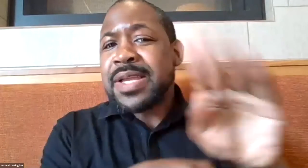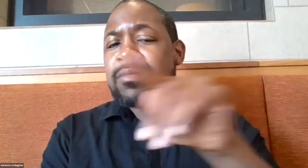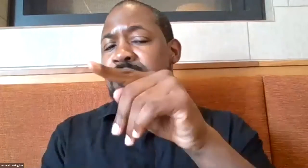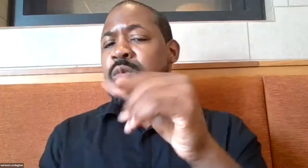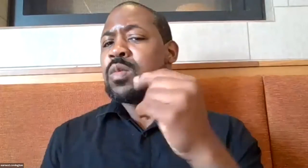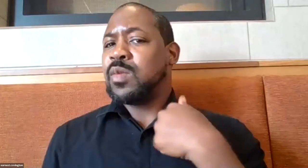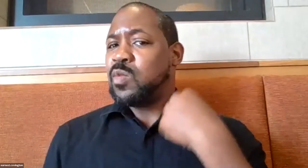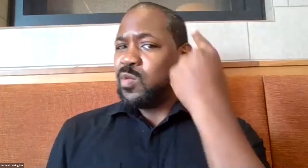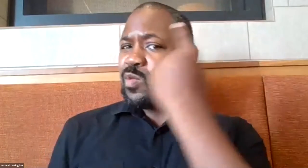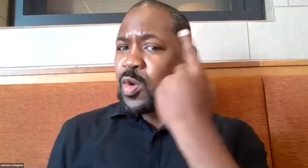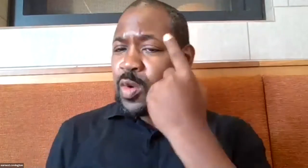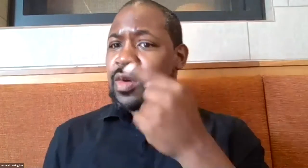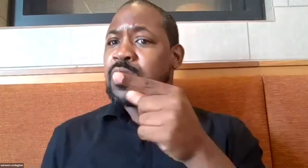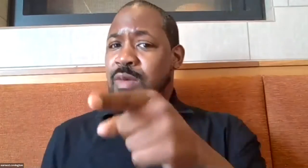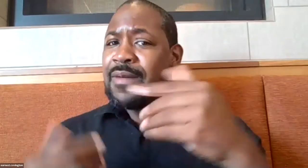you know,